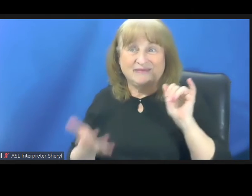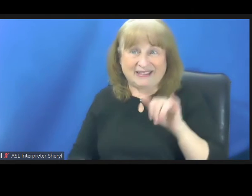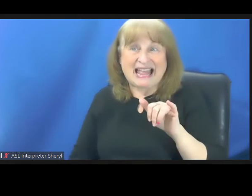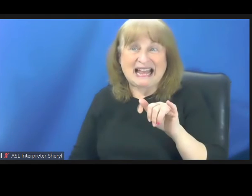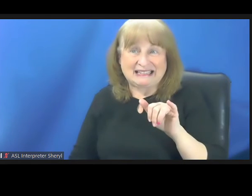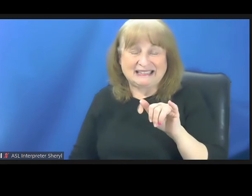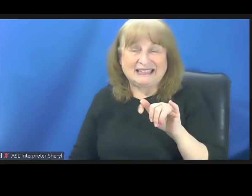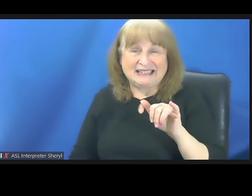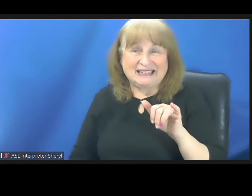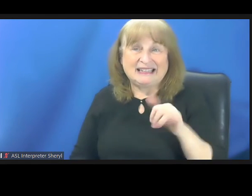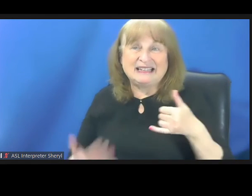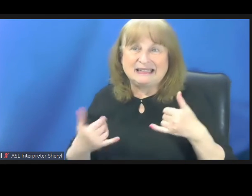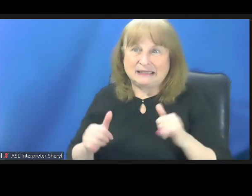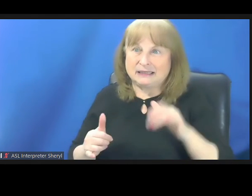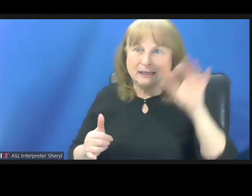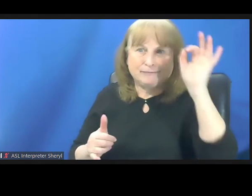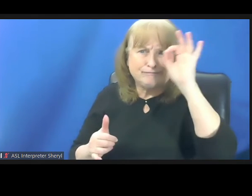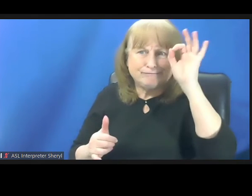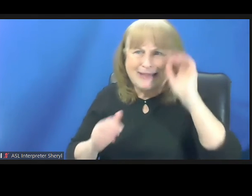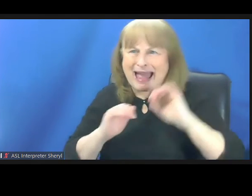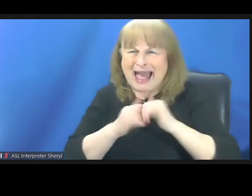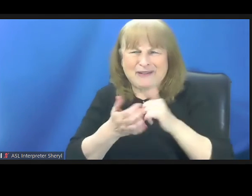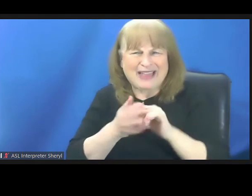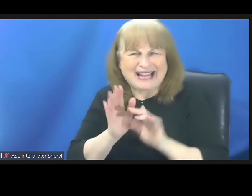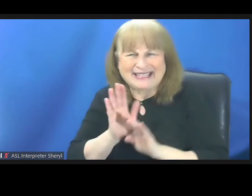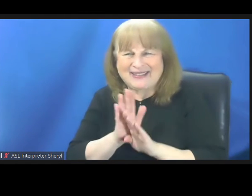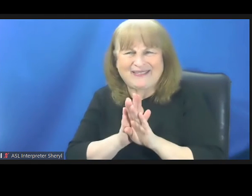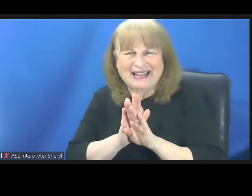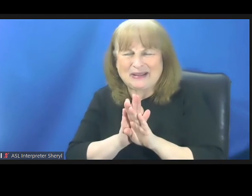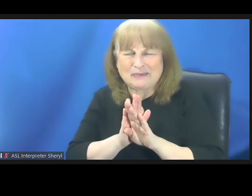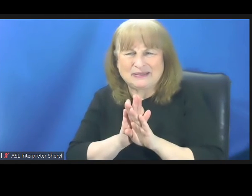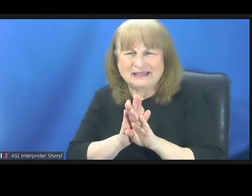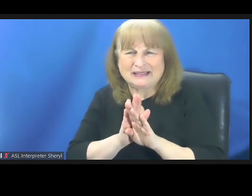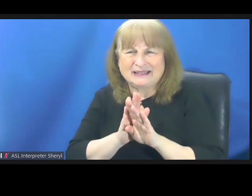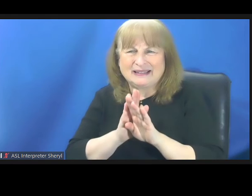still unknown how that develops in this new